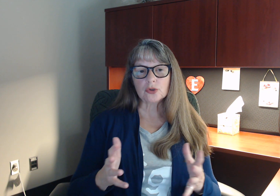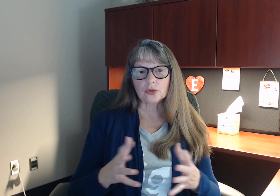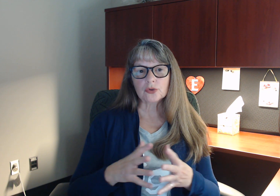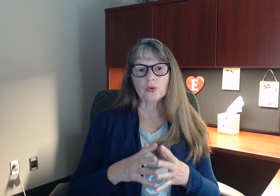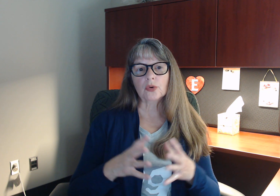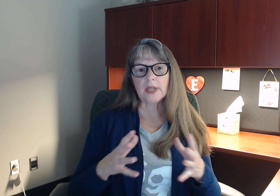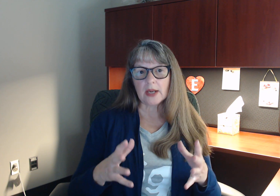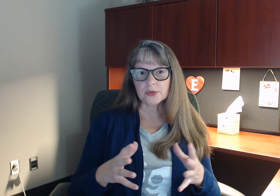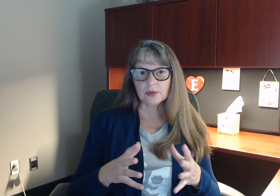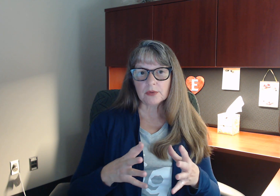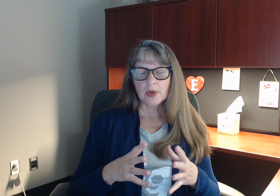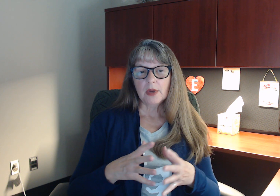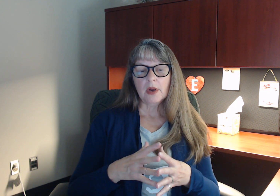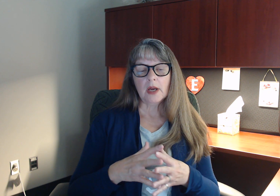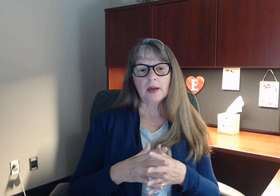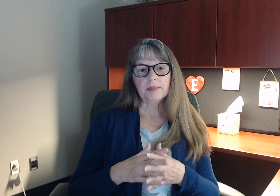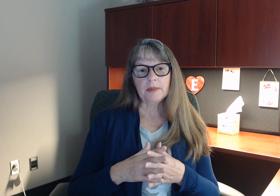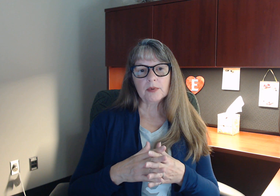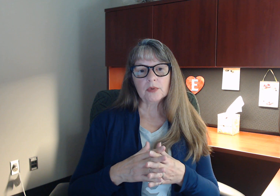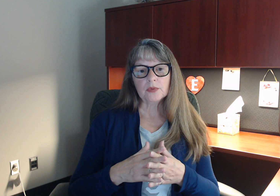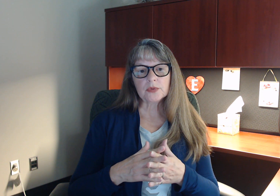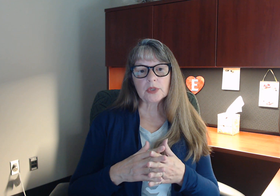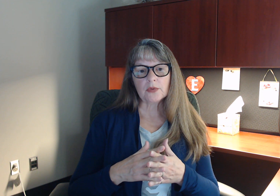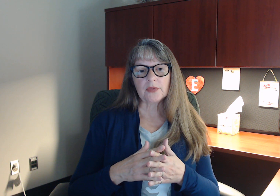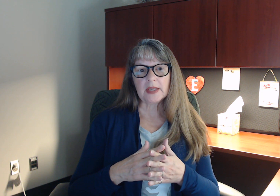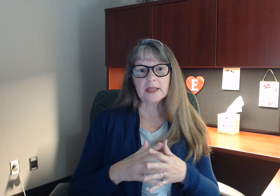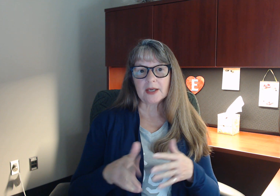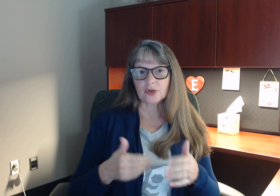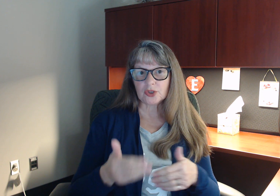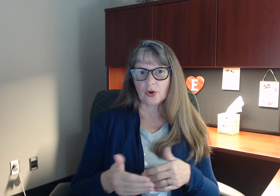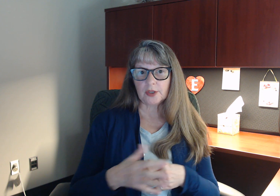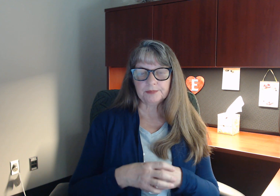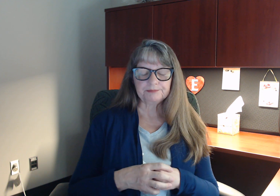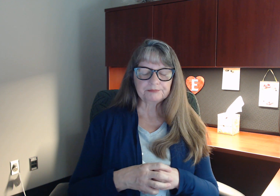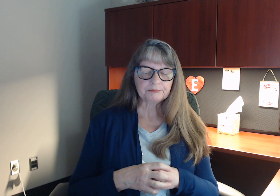senators or council people, so that they get that start.